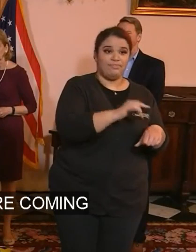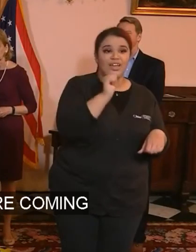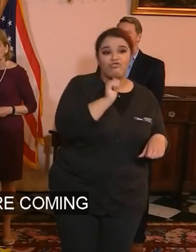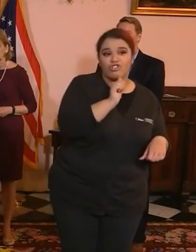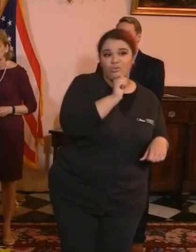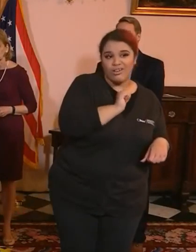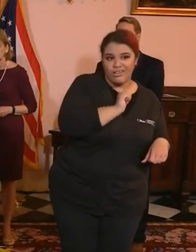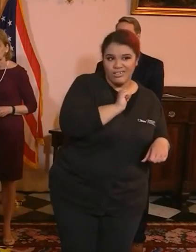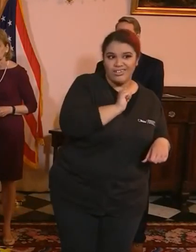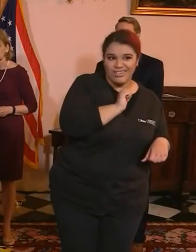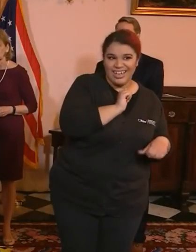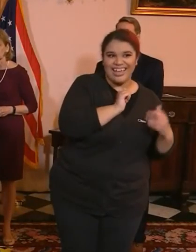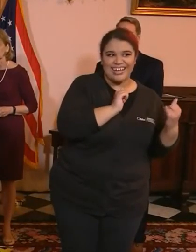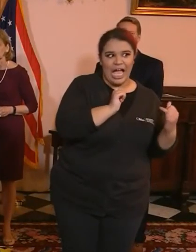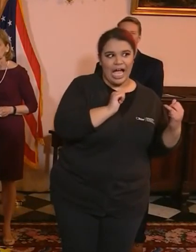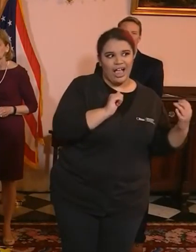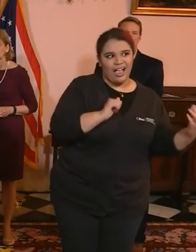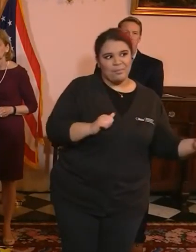Arizona. So,